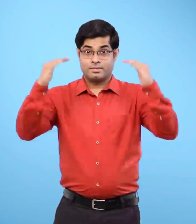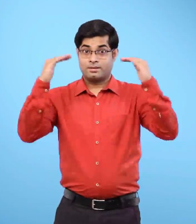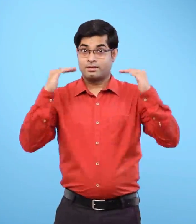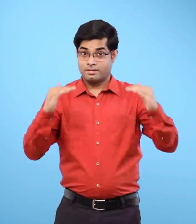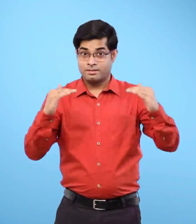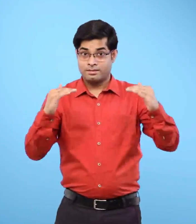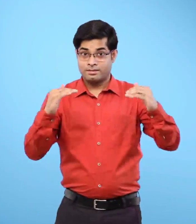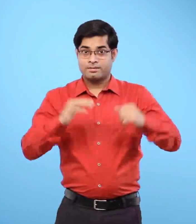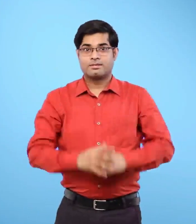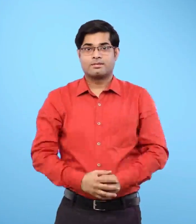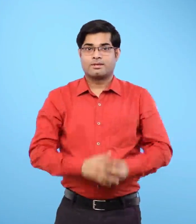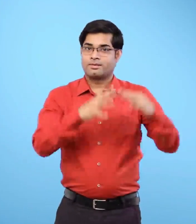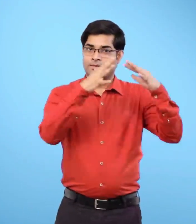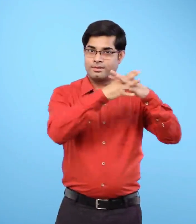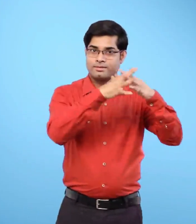Day, Wednesday.